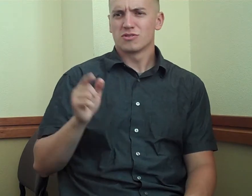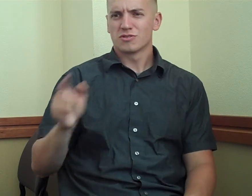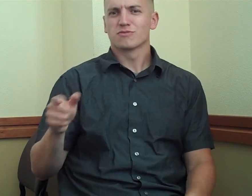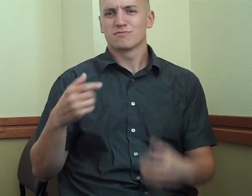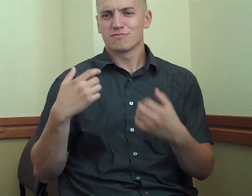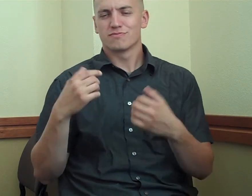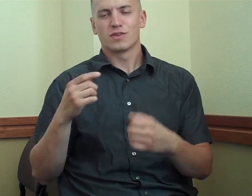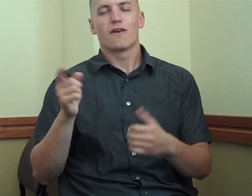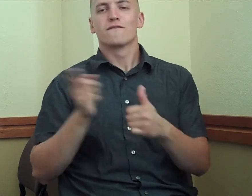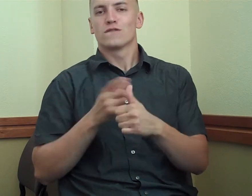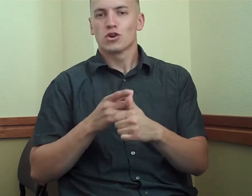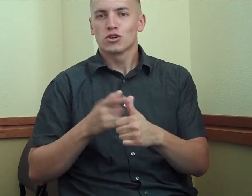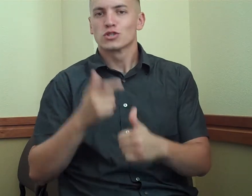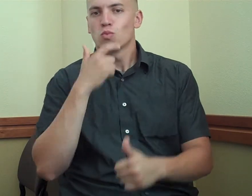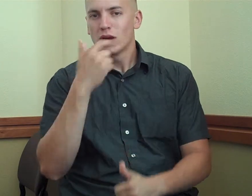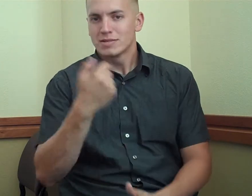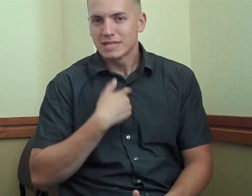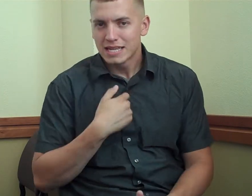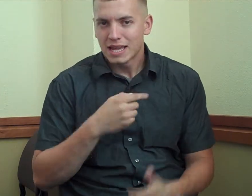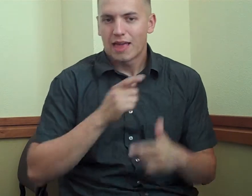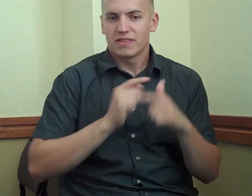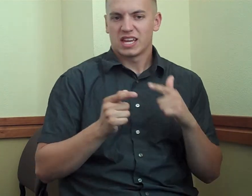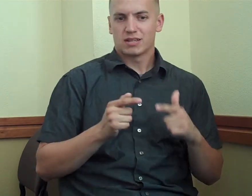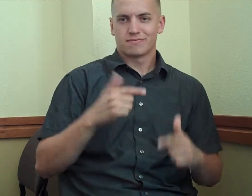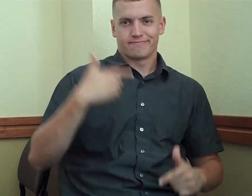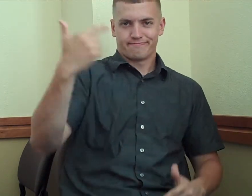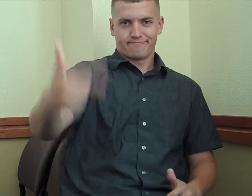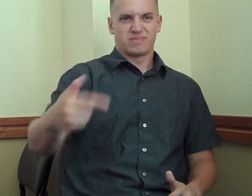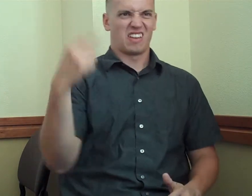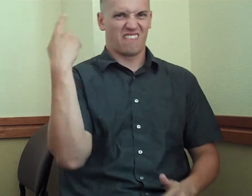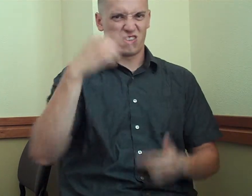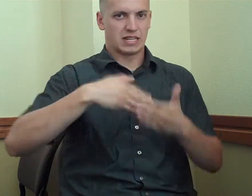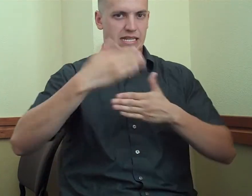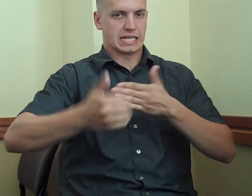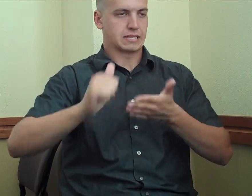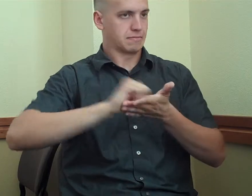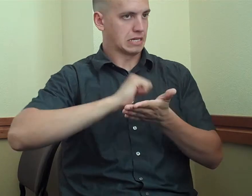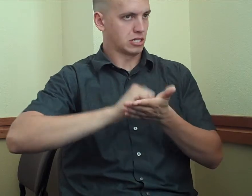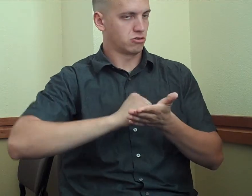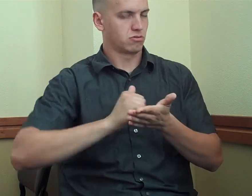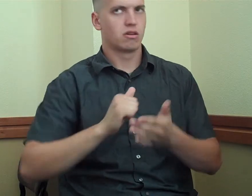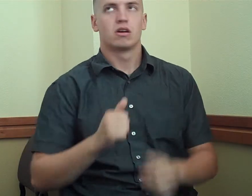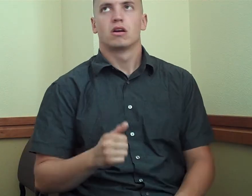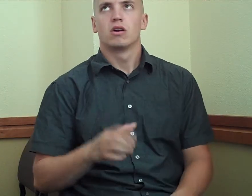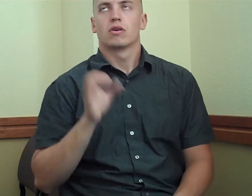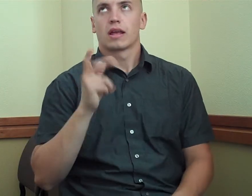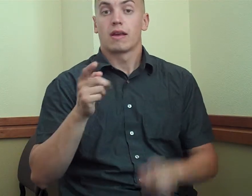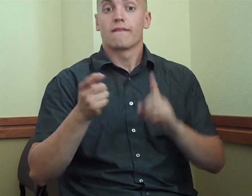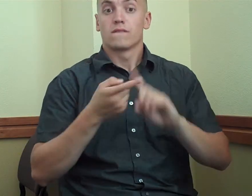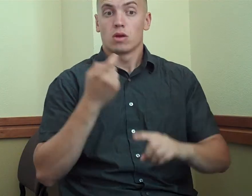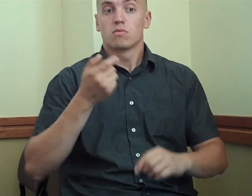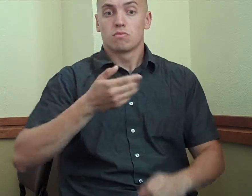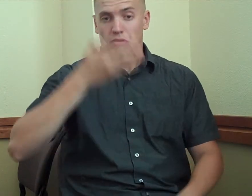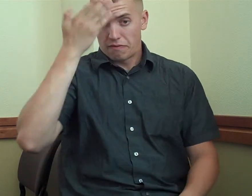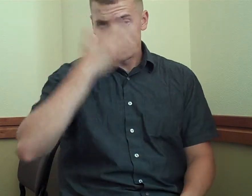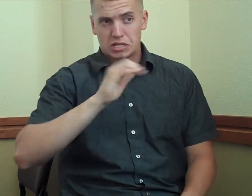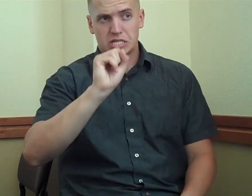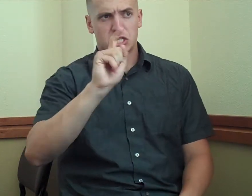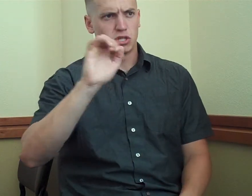And then I'm going to have you try on the next page. From the front stoop, I'm thinking that this area must be the stoop. I'm getting my clue